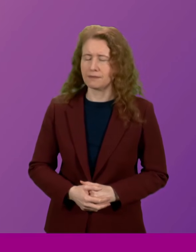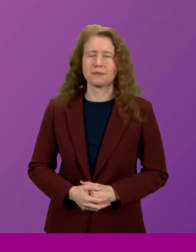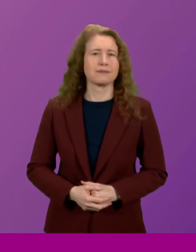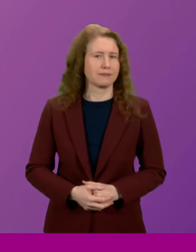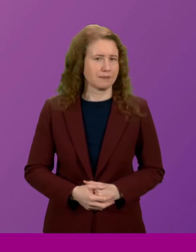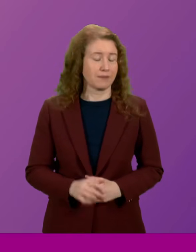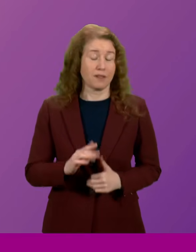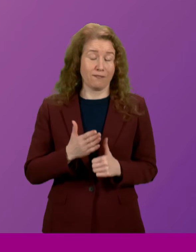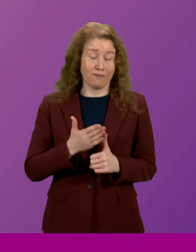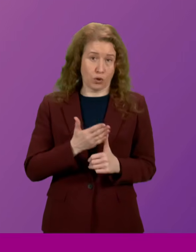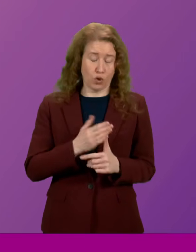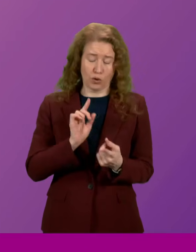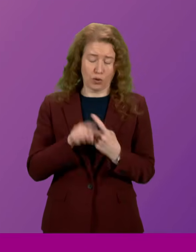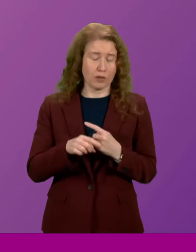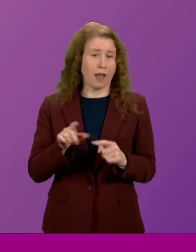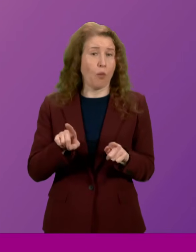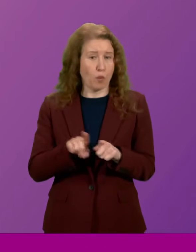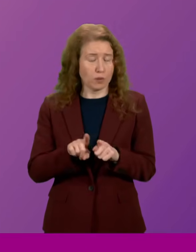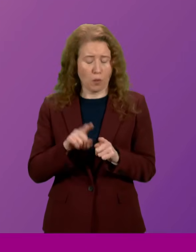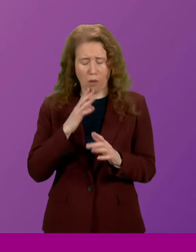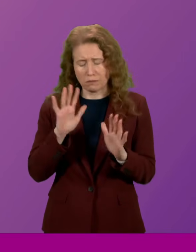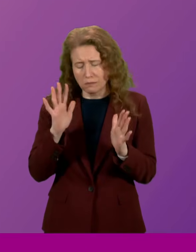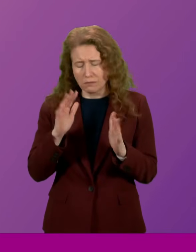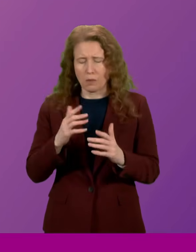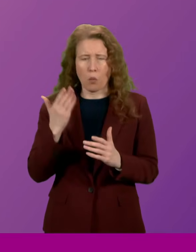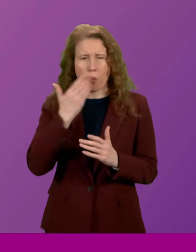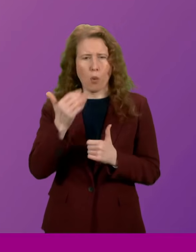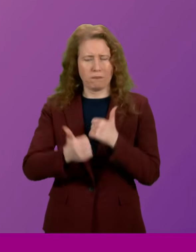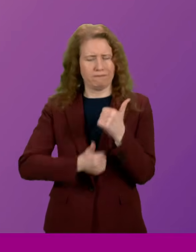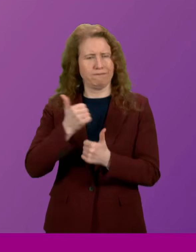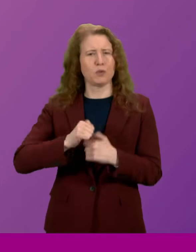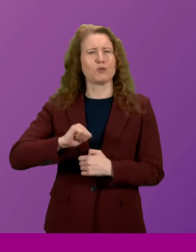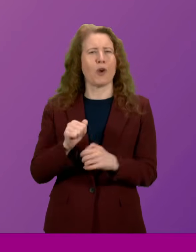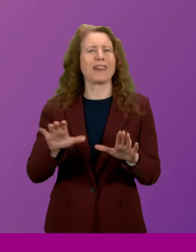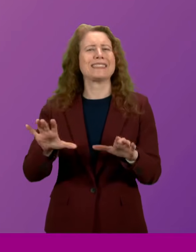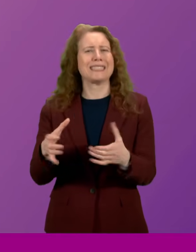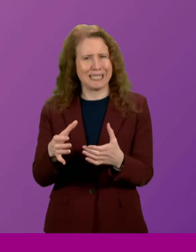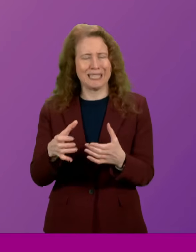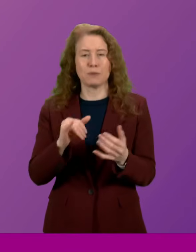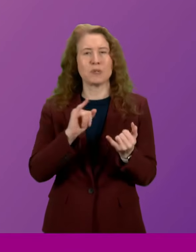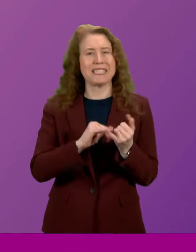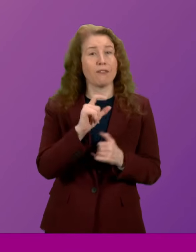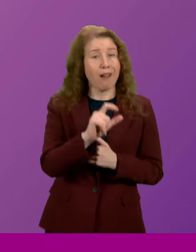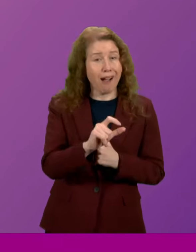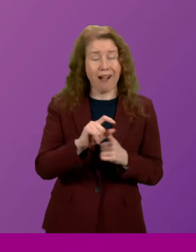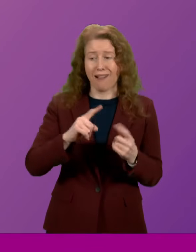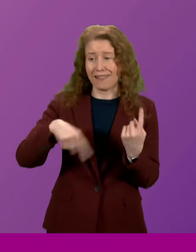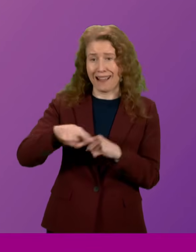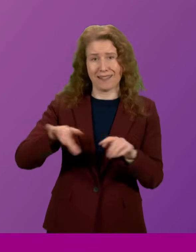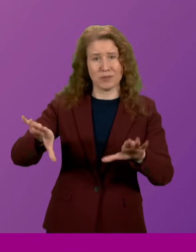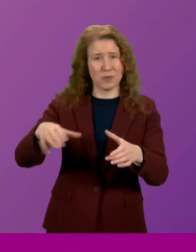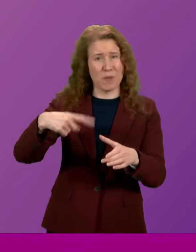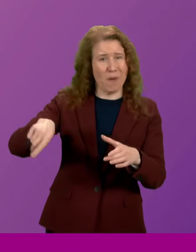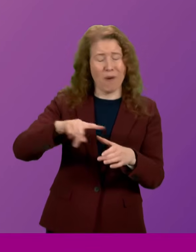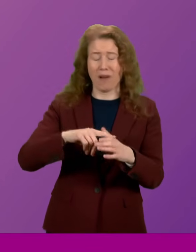President Officer, let me begin by expressing my warmest congratulations to the Scotland team, to Steve Clarke and the squad.